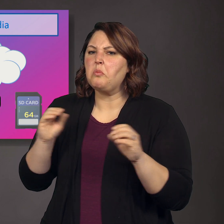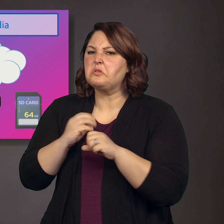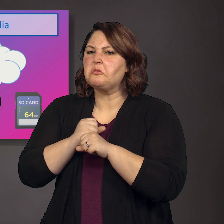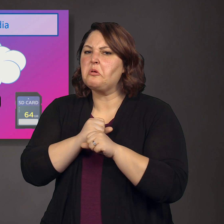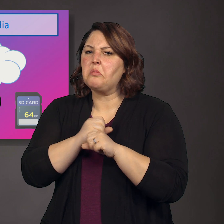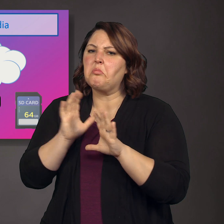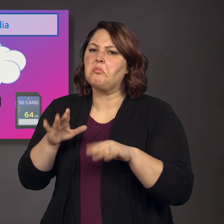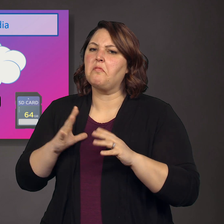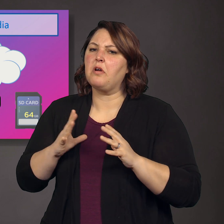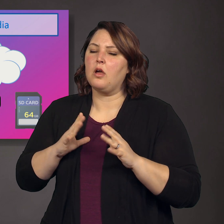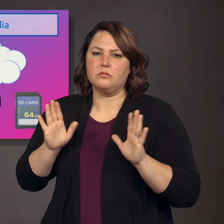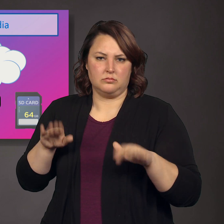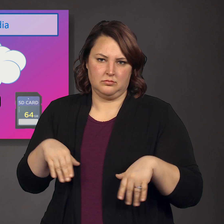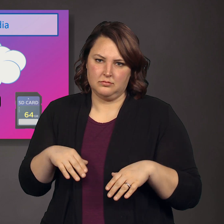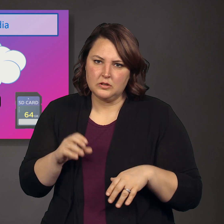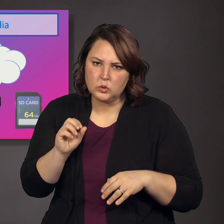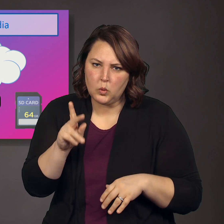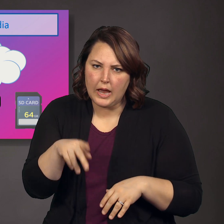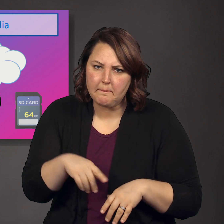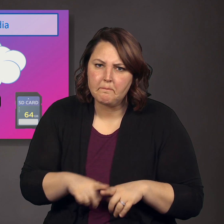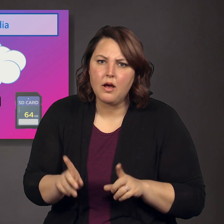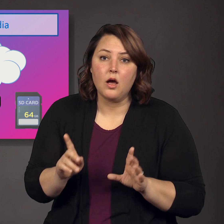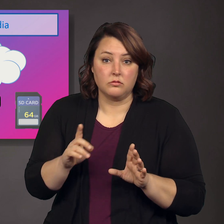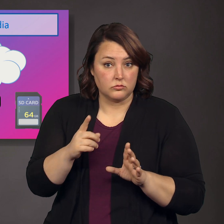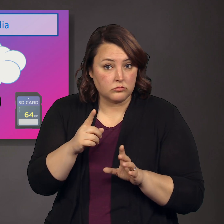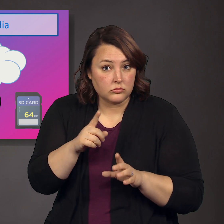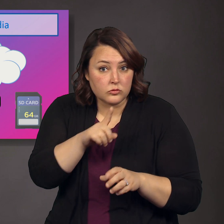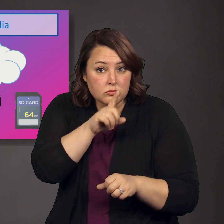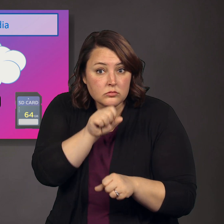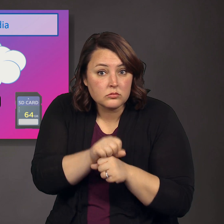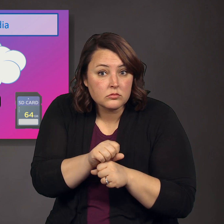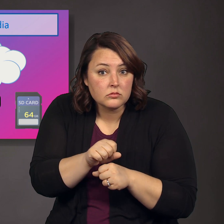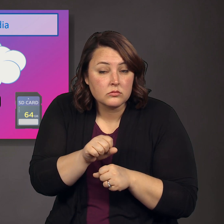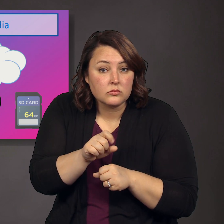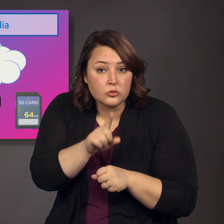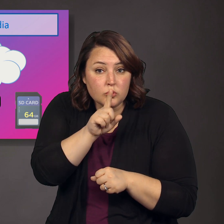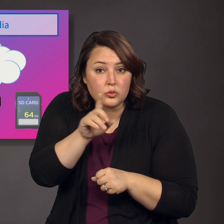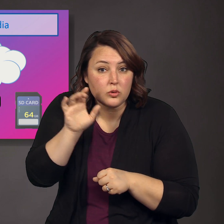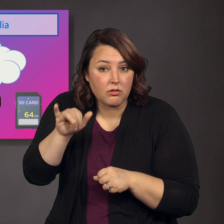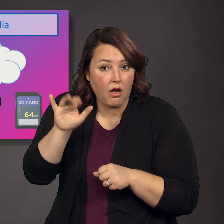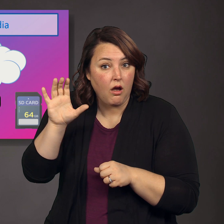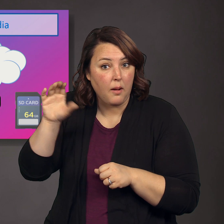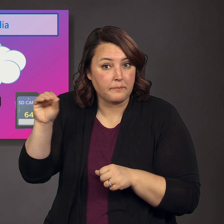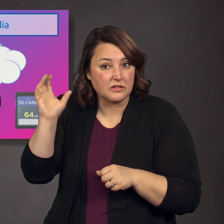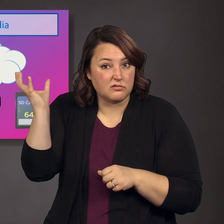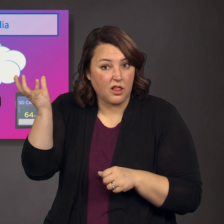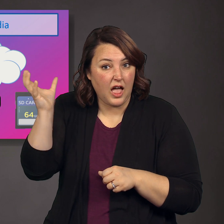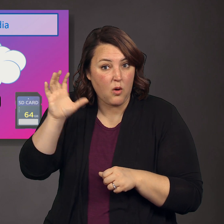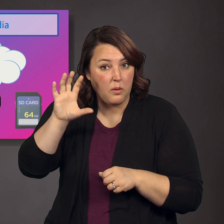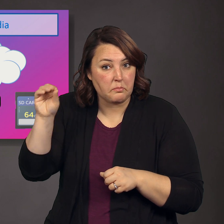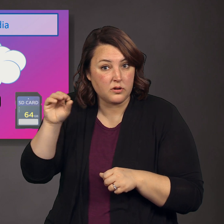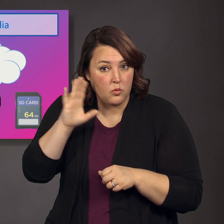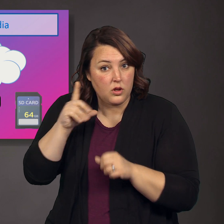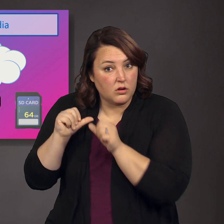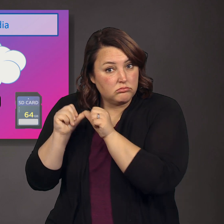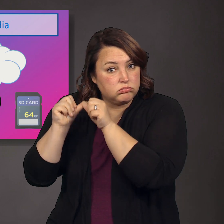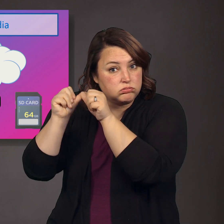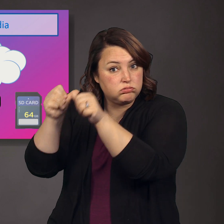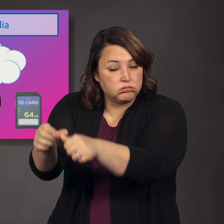But are you certain that the company who is hosting that will be around? You need to have,